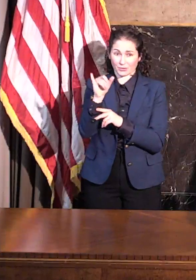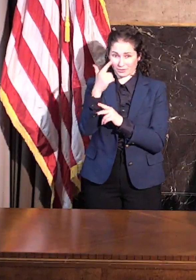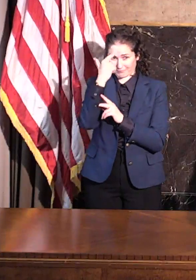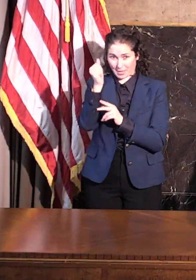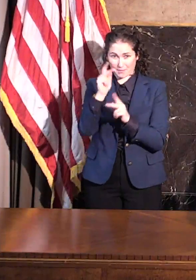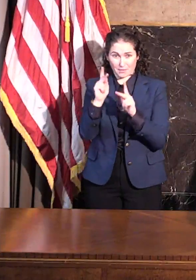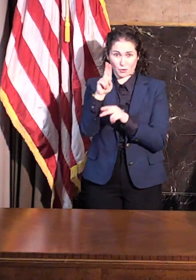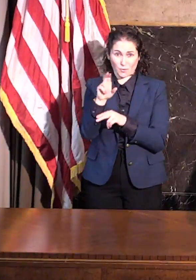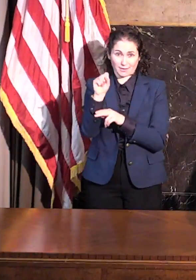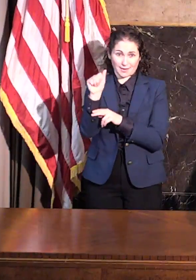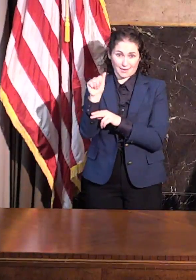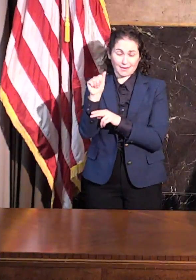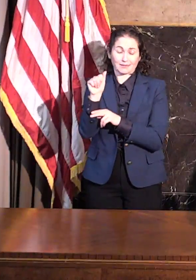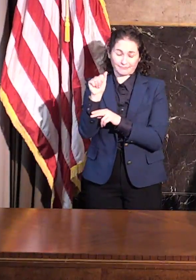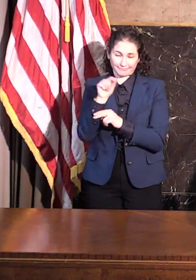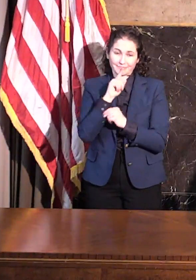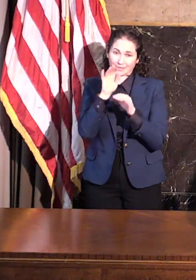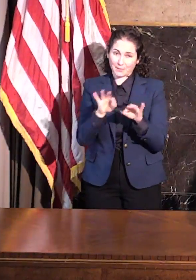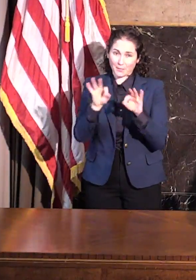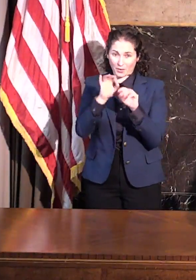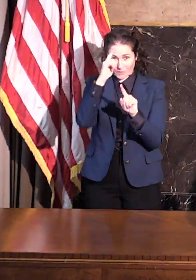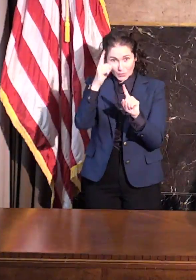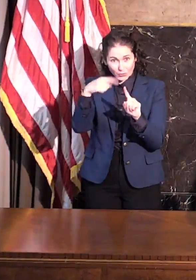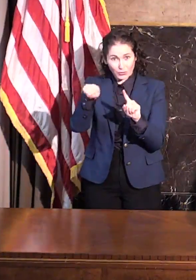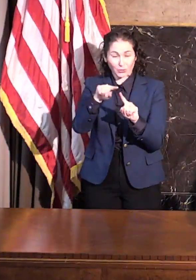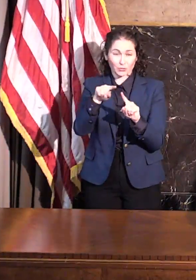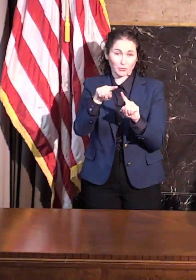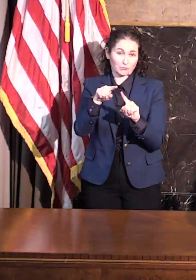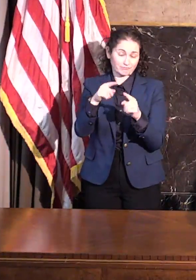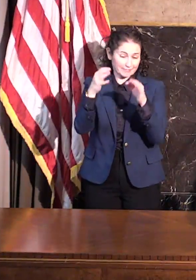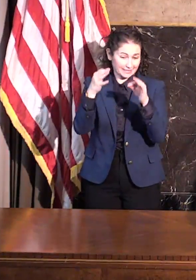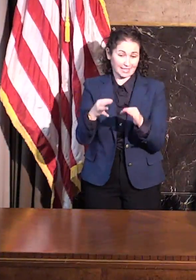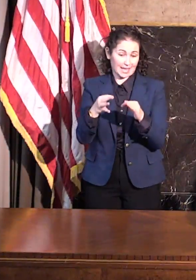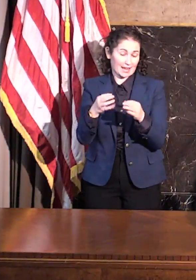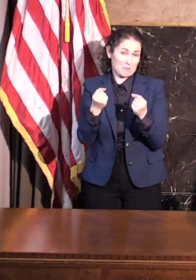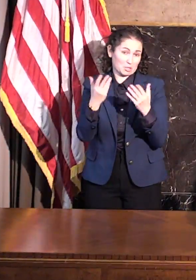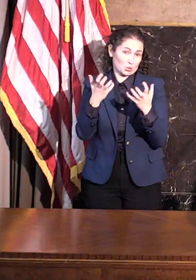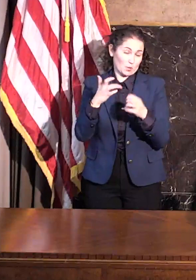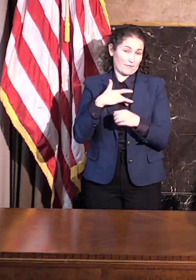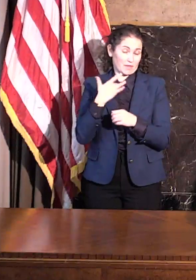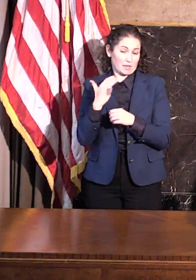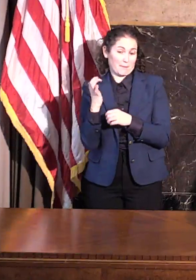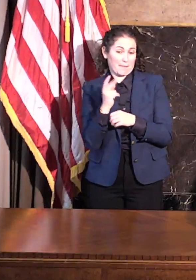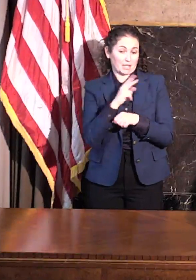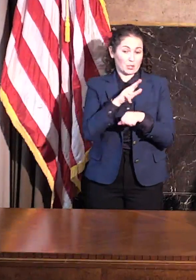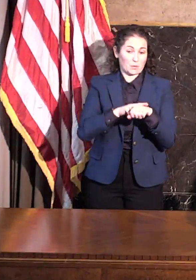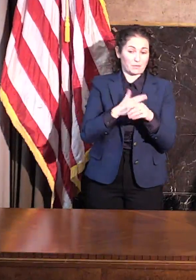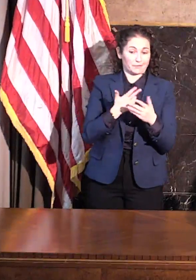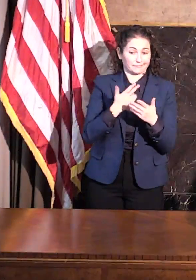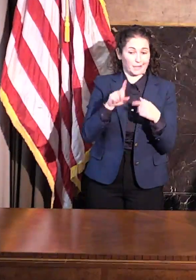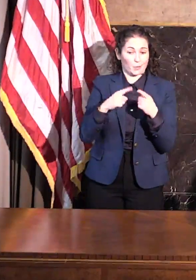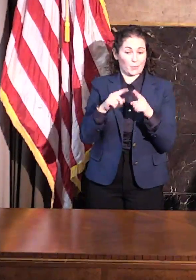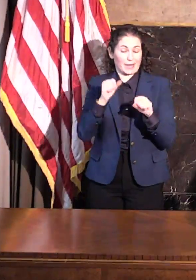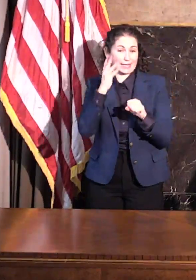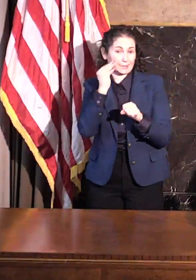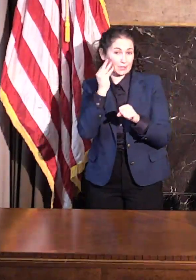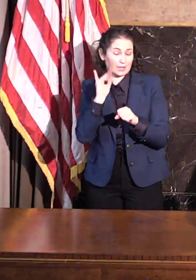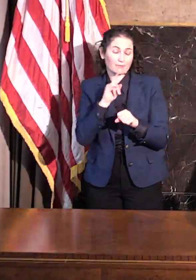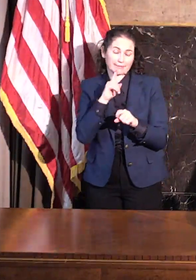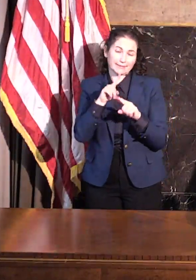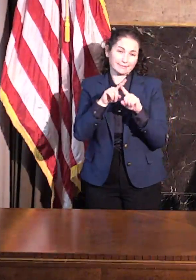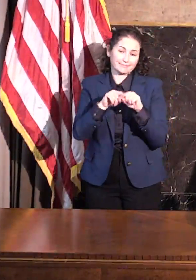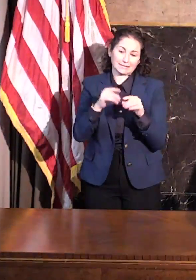freezer. We've got to have people's arms to put them into. It's really vaccinations that are the key here. And so it really is